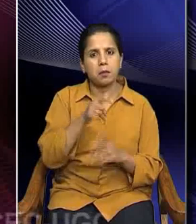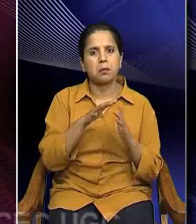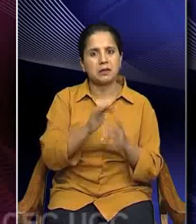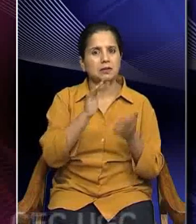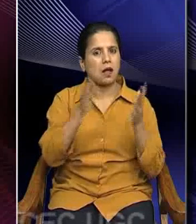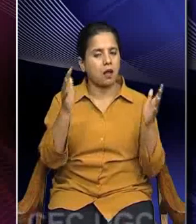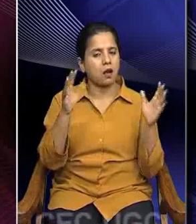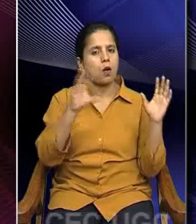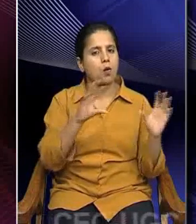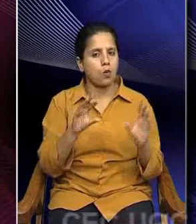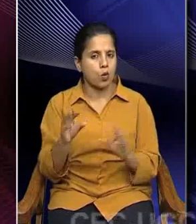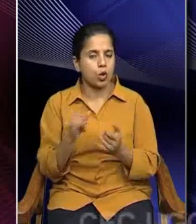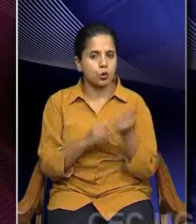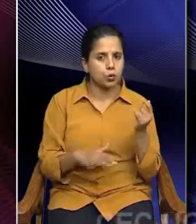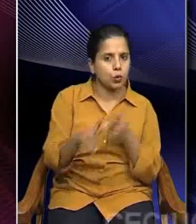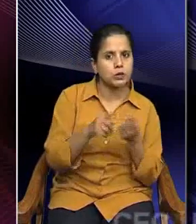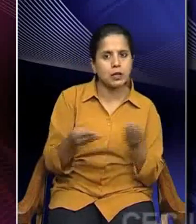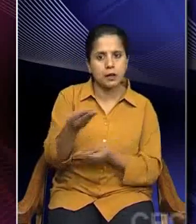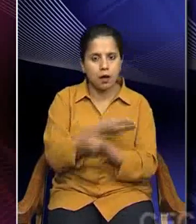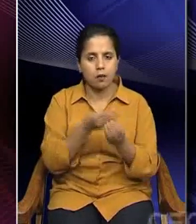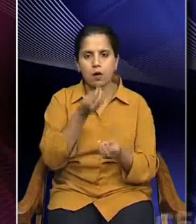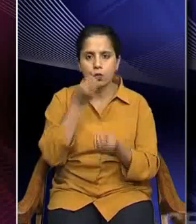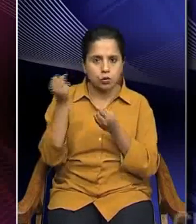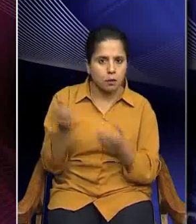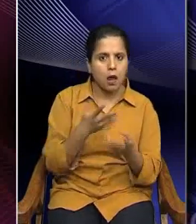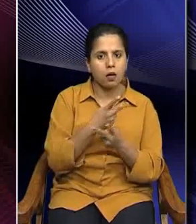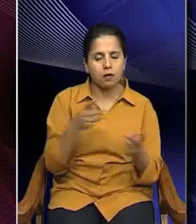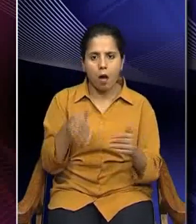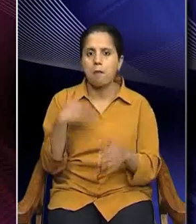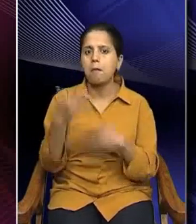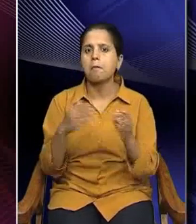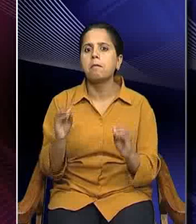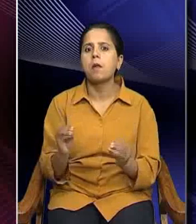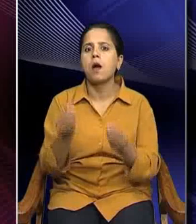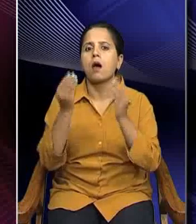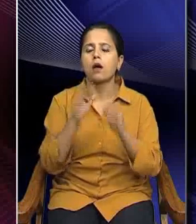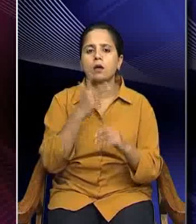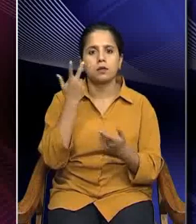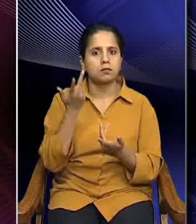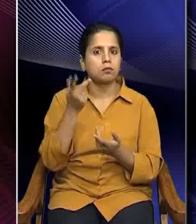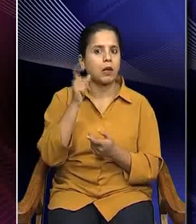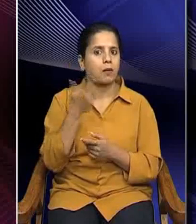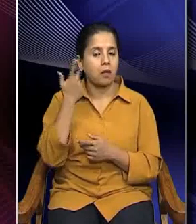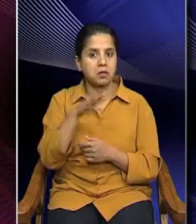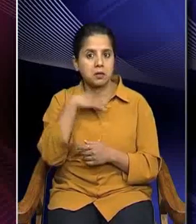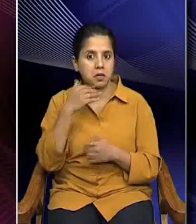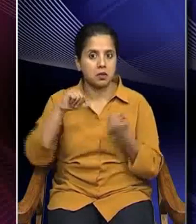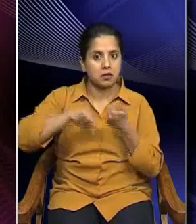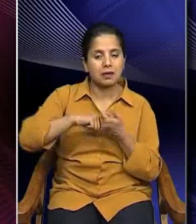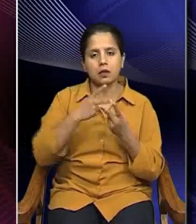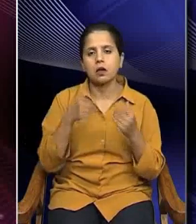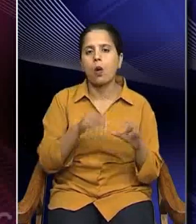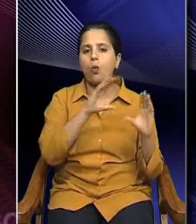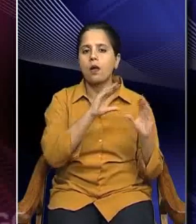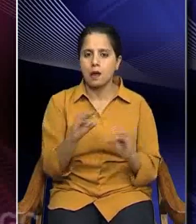economic, social, health, agriculture, food supply situation of the society, the burden of or the risk of death among children has come